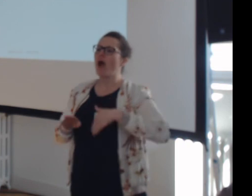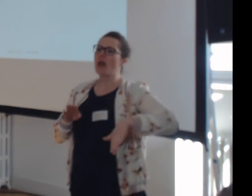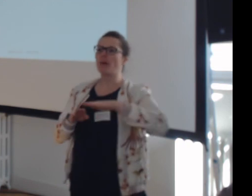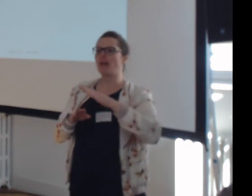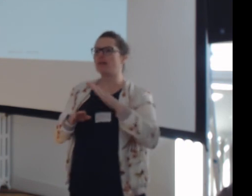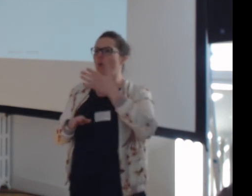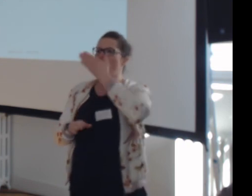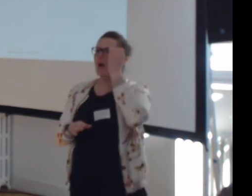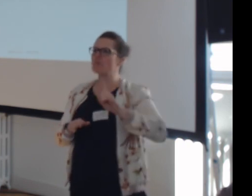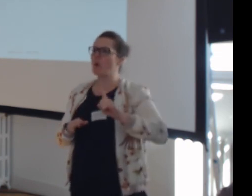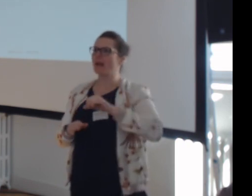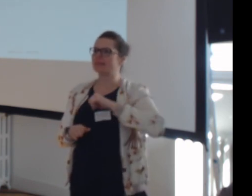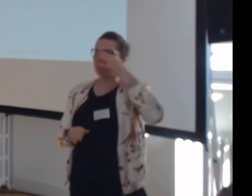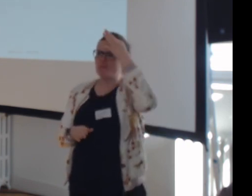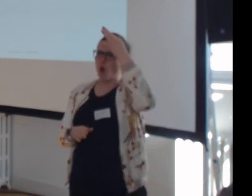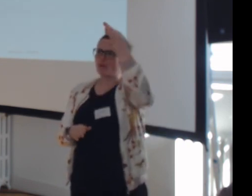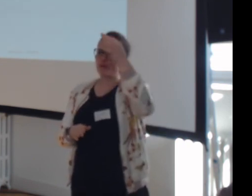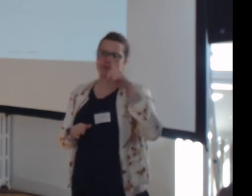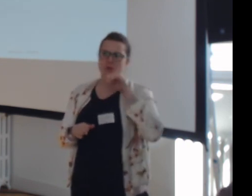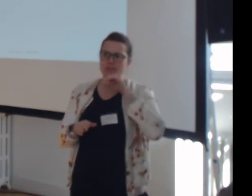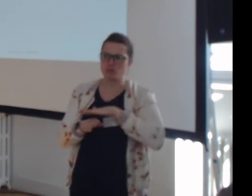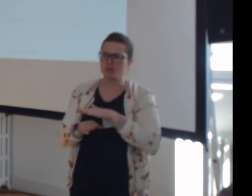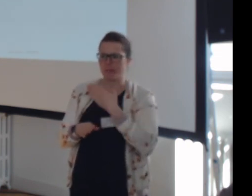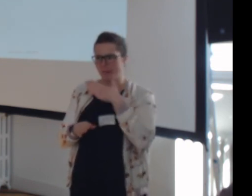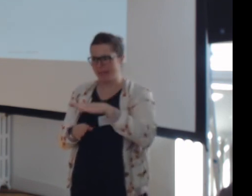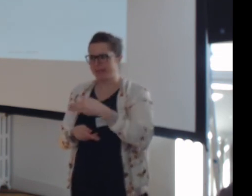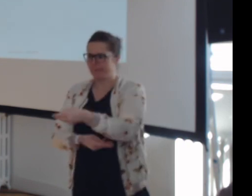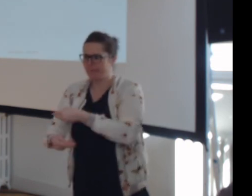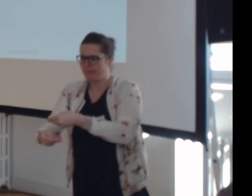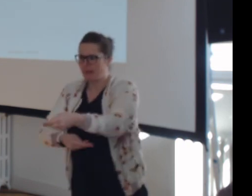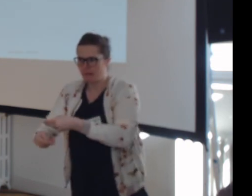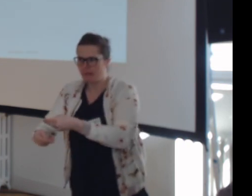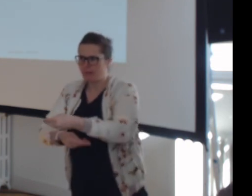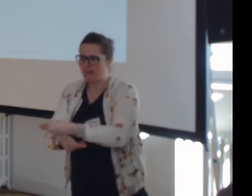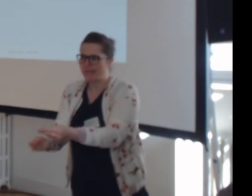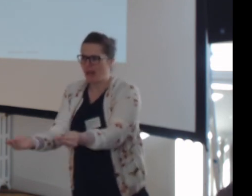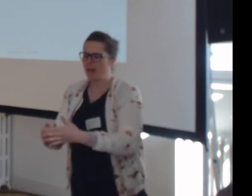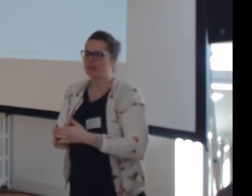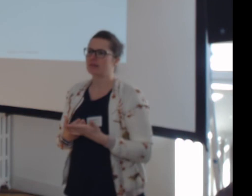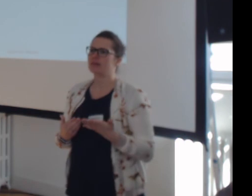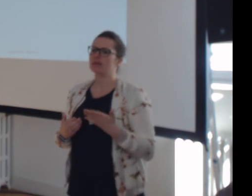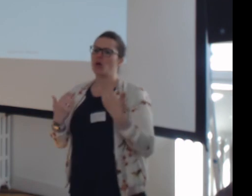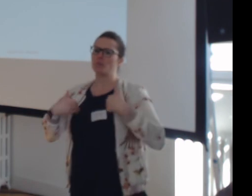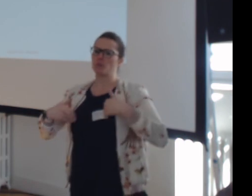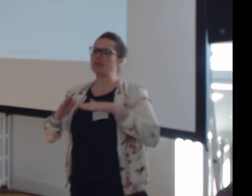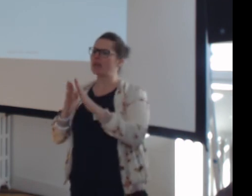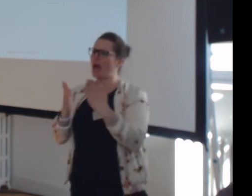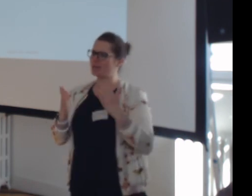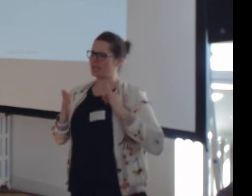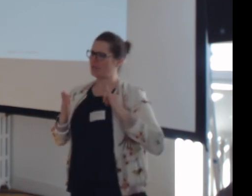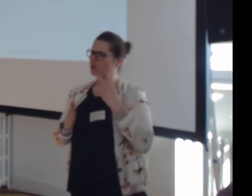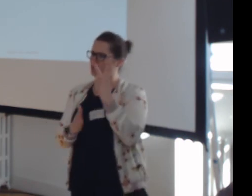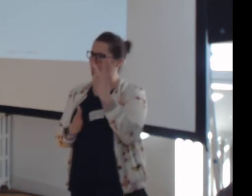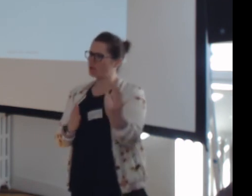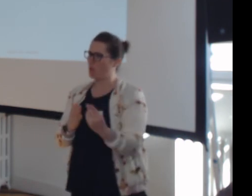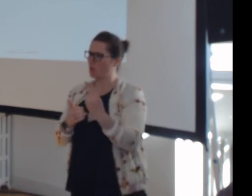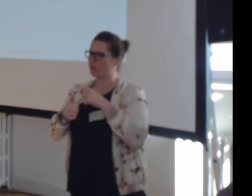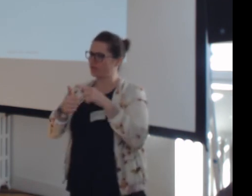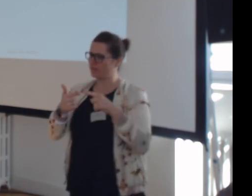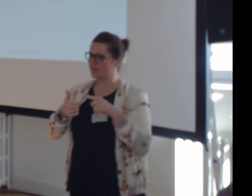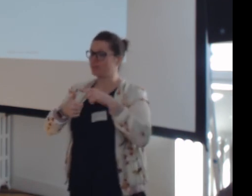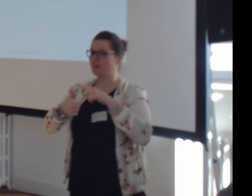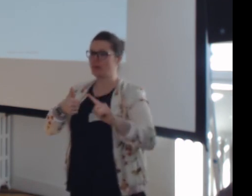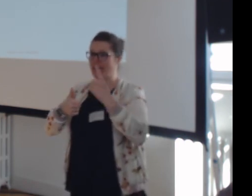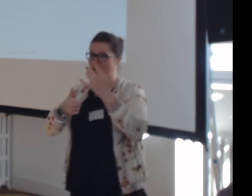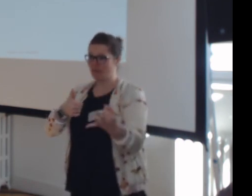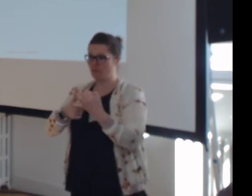the warm water ourselves, so why not share? And indeed, I noticed that public libraries have two needs. It's